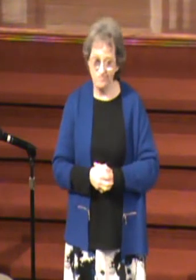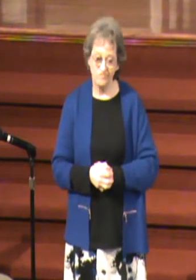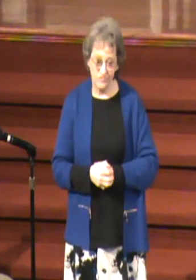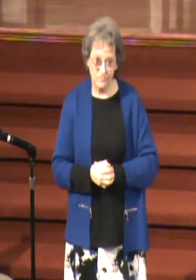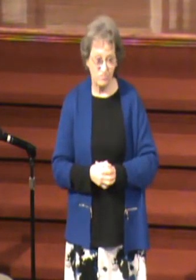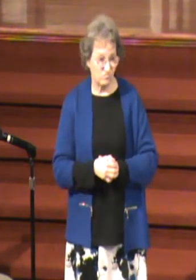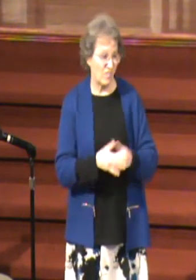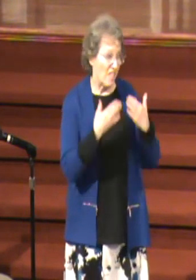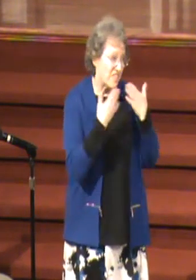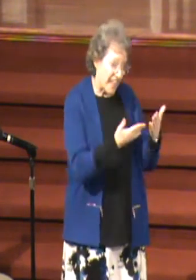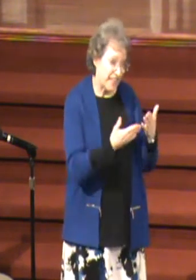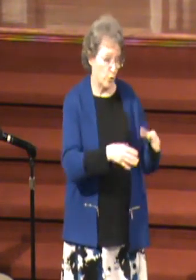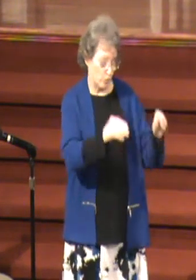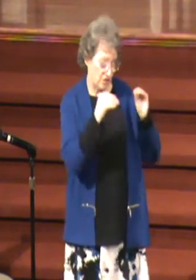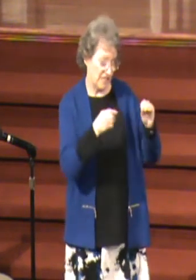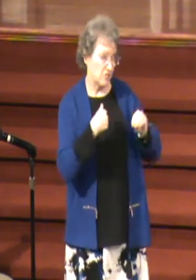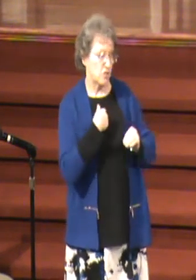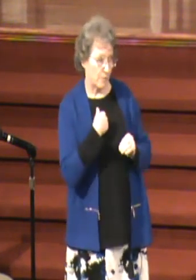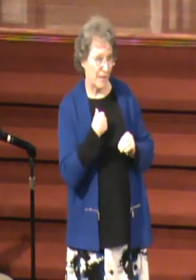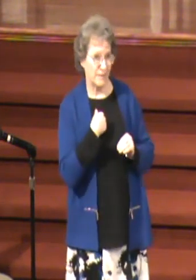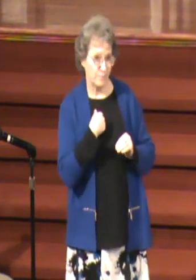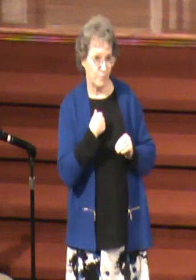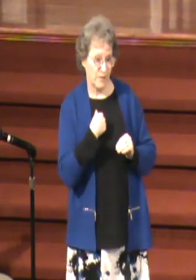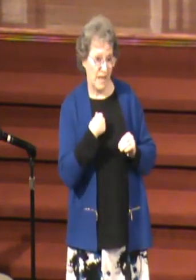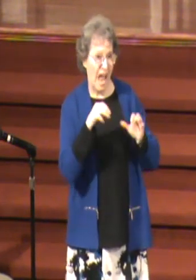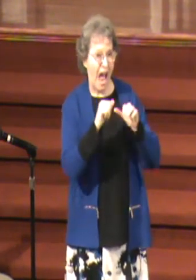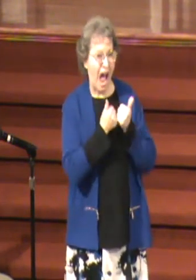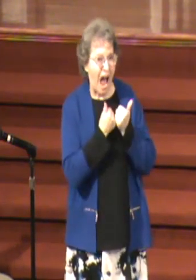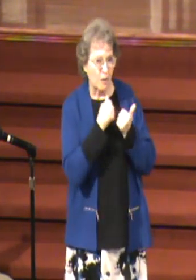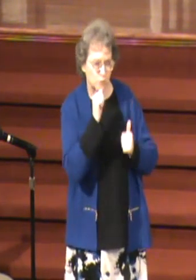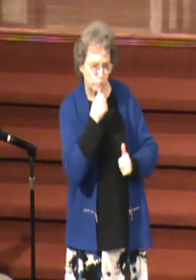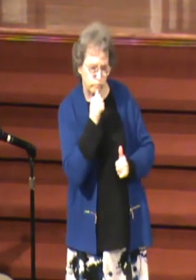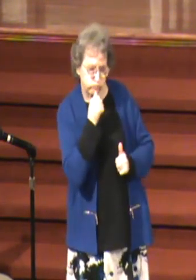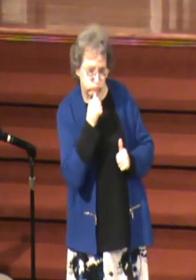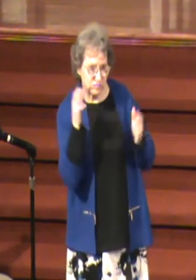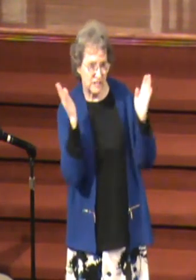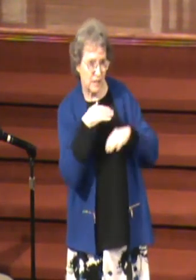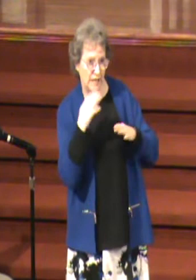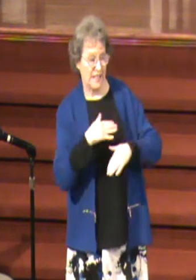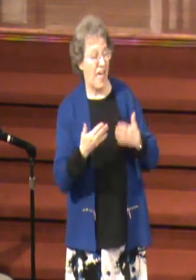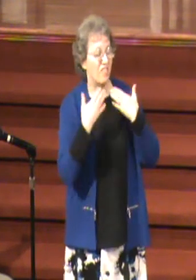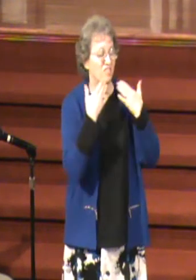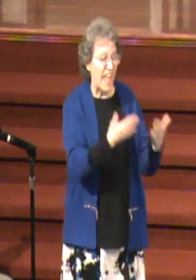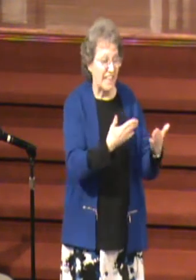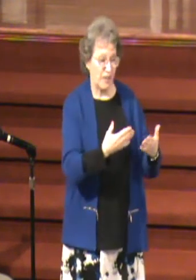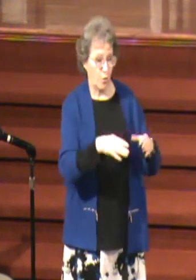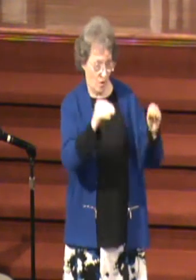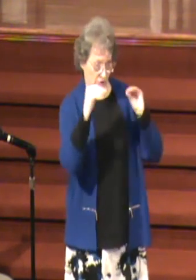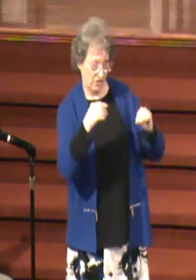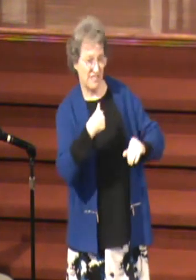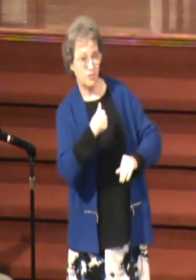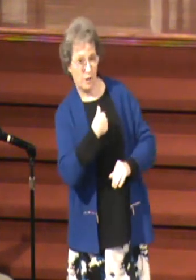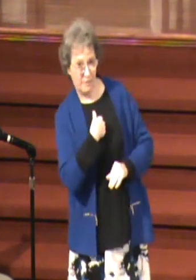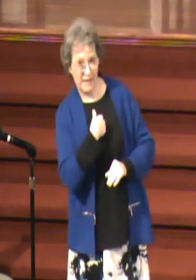Thank you for teching me how to endure trials. Thank you for teaching me how to